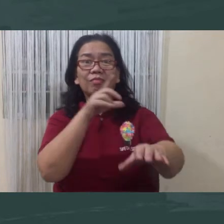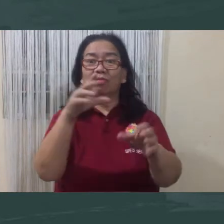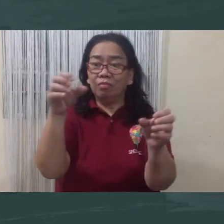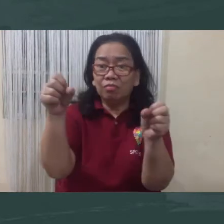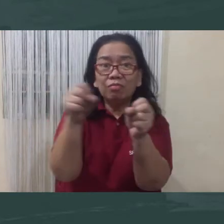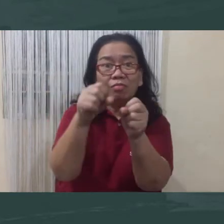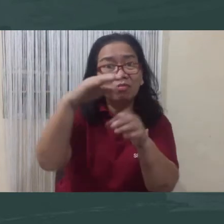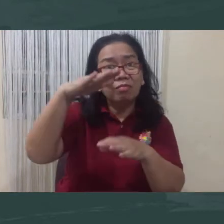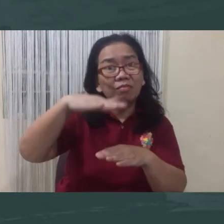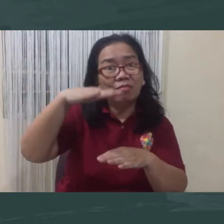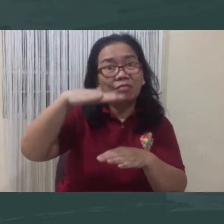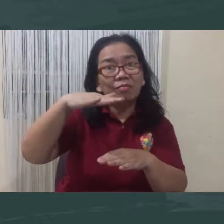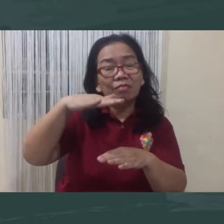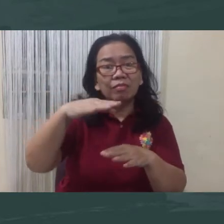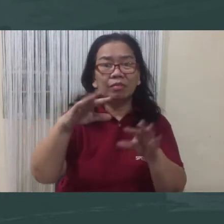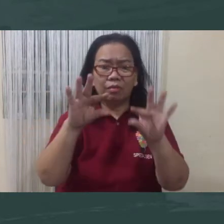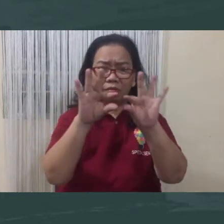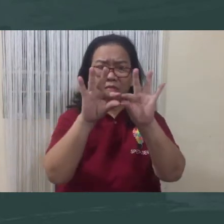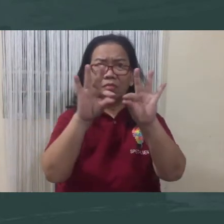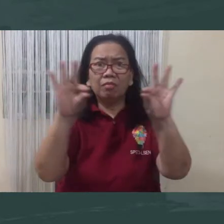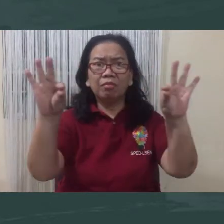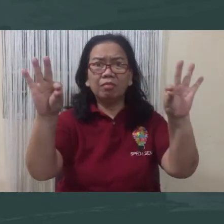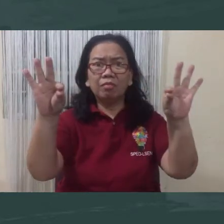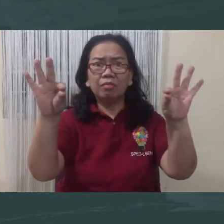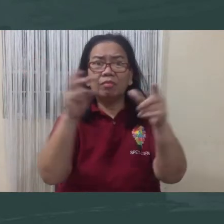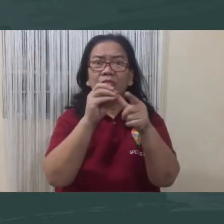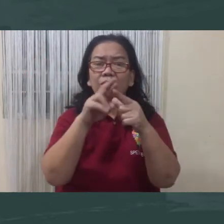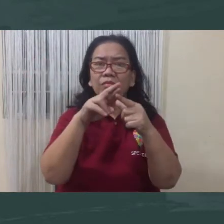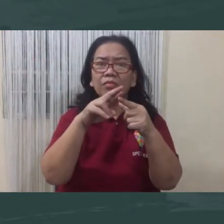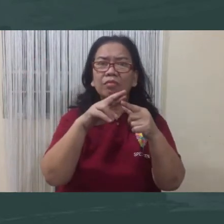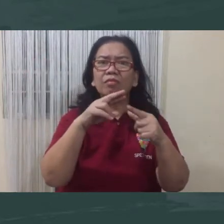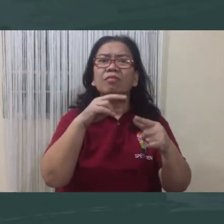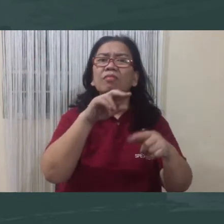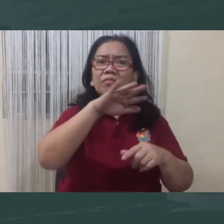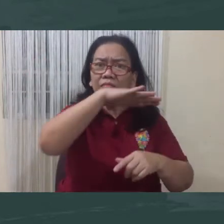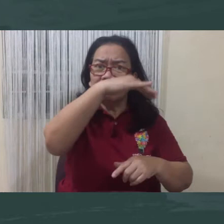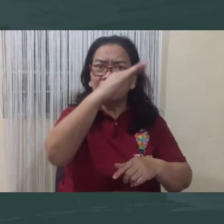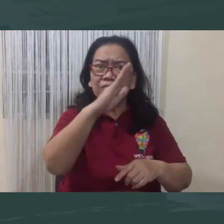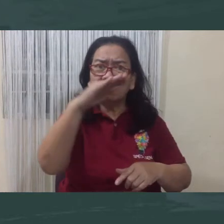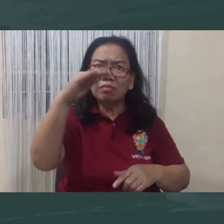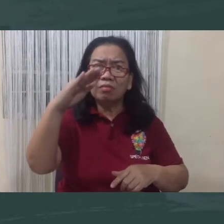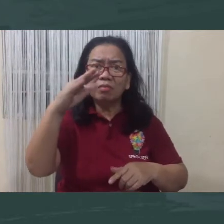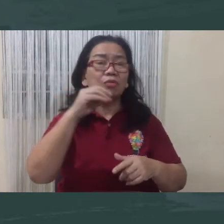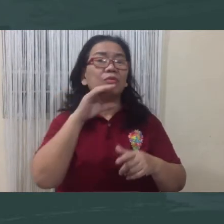short, flat, or irregular.